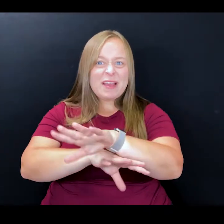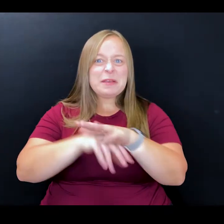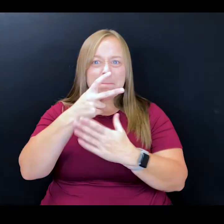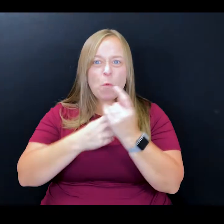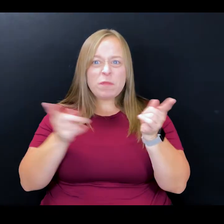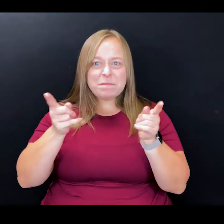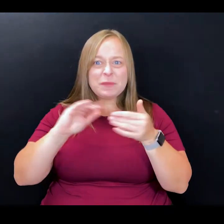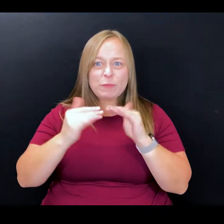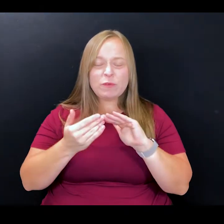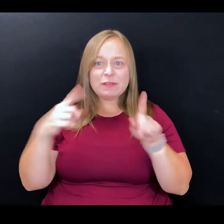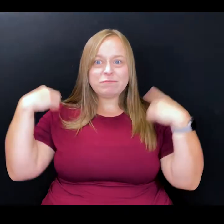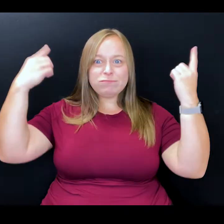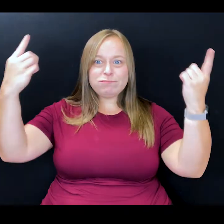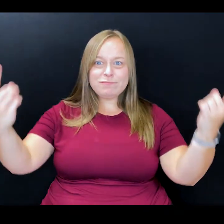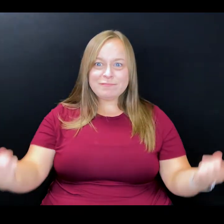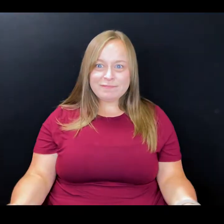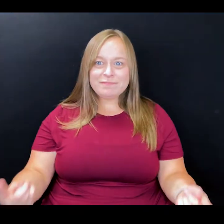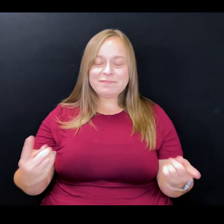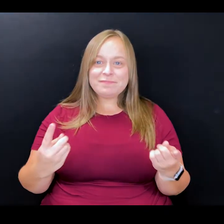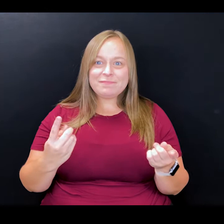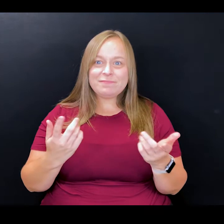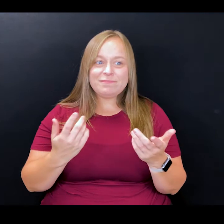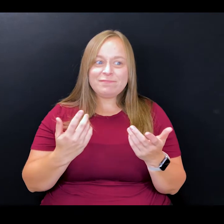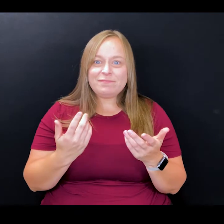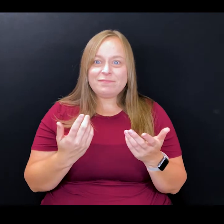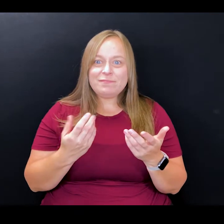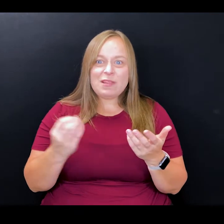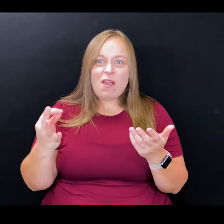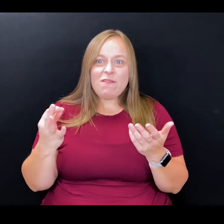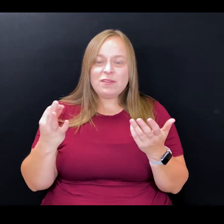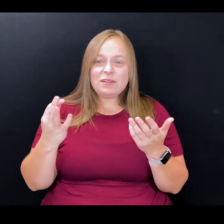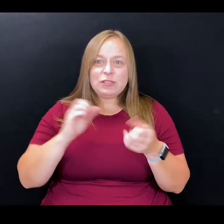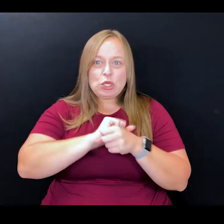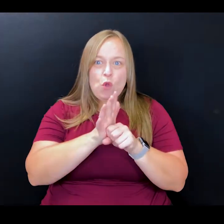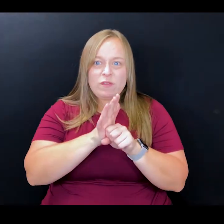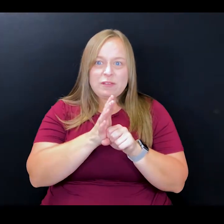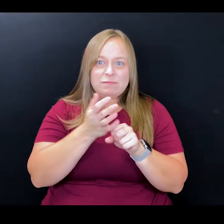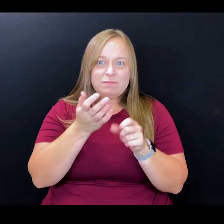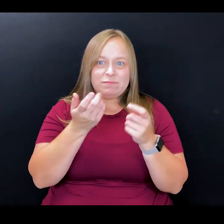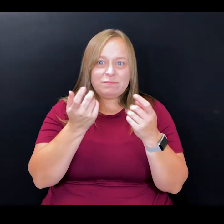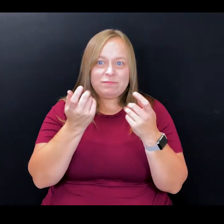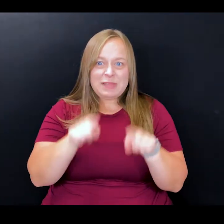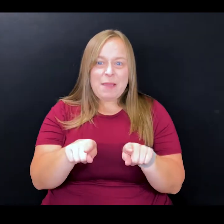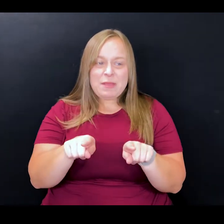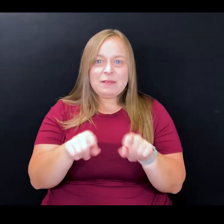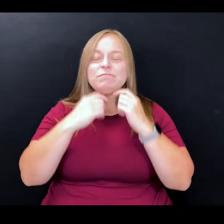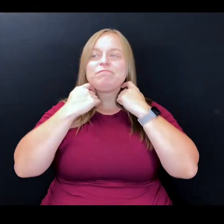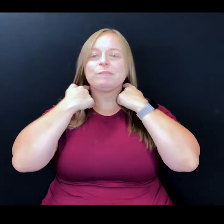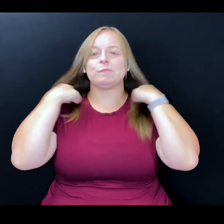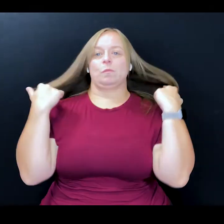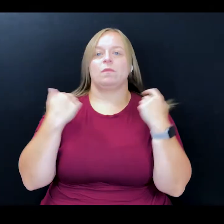both communities and has been since the inception of the COVID-19 pandemic. And as you both have